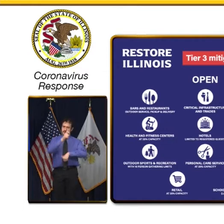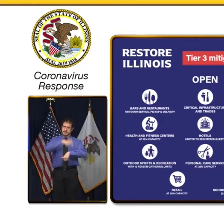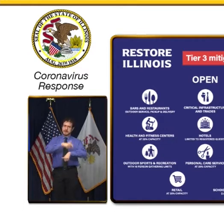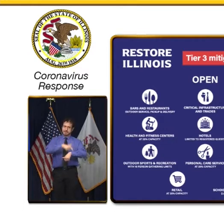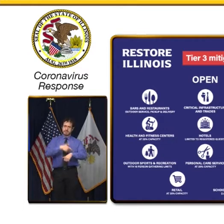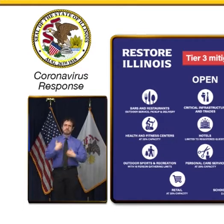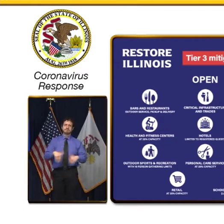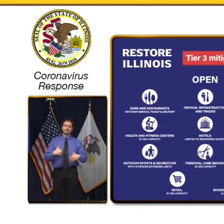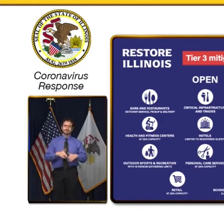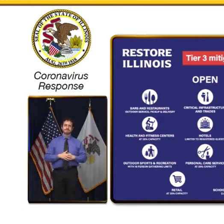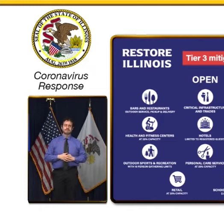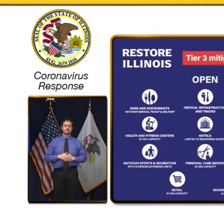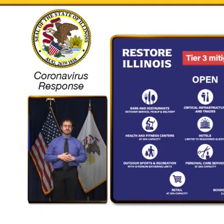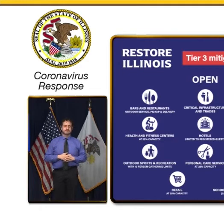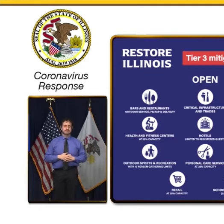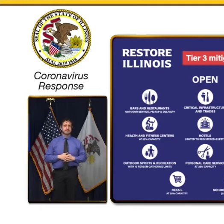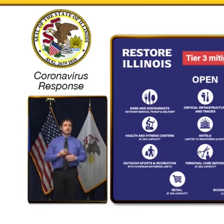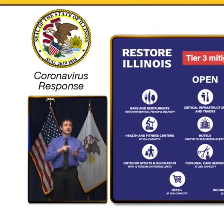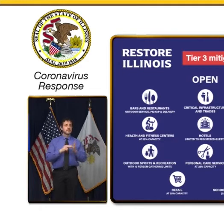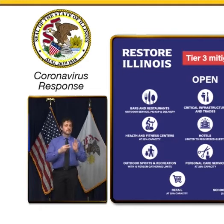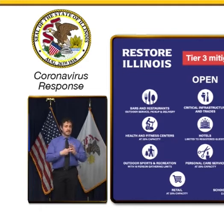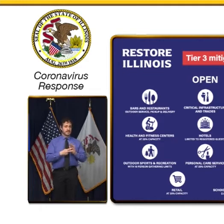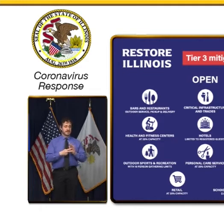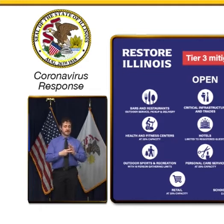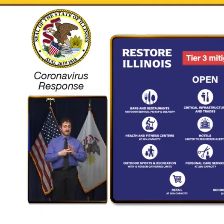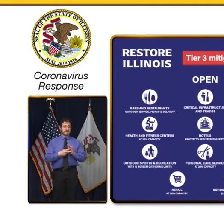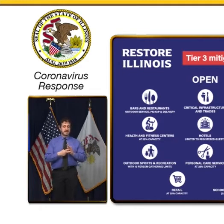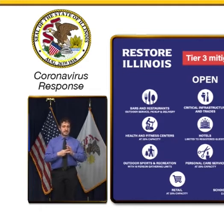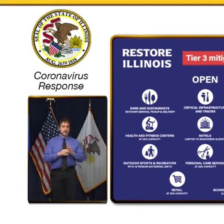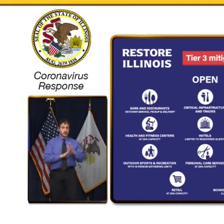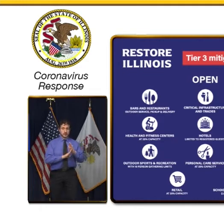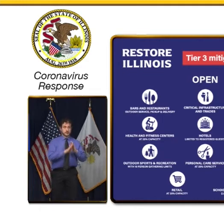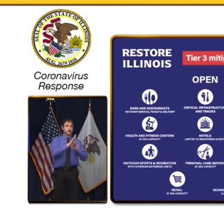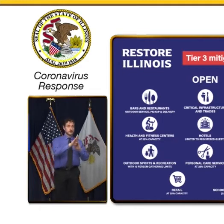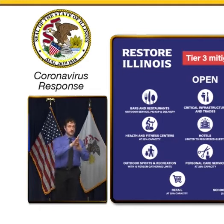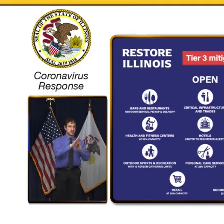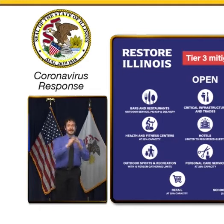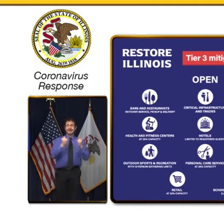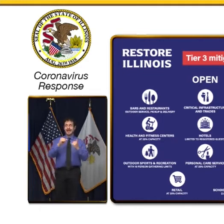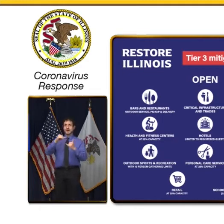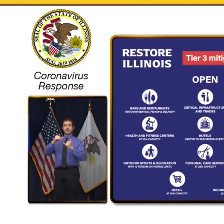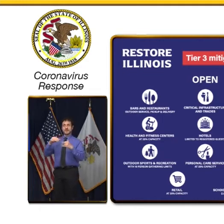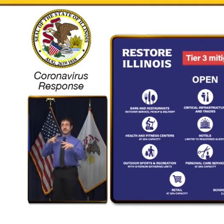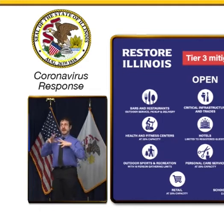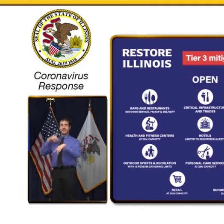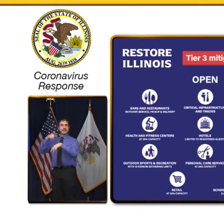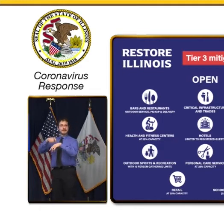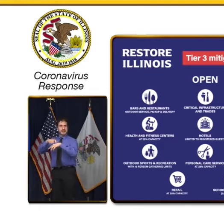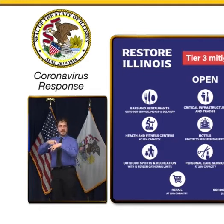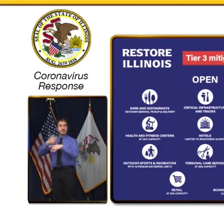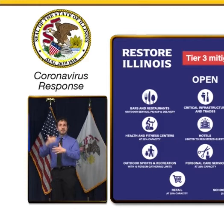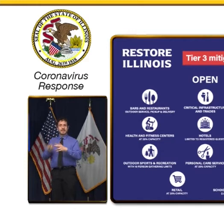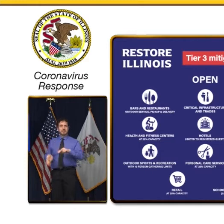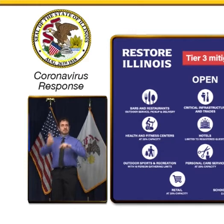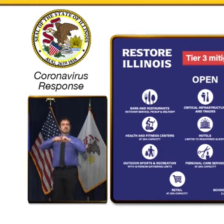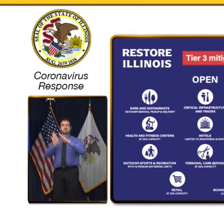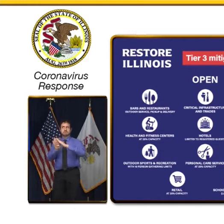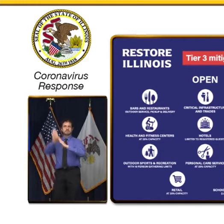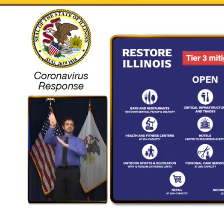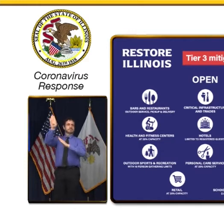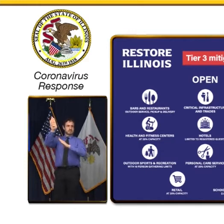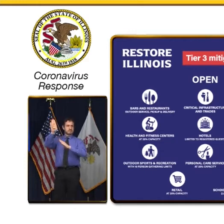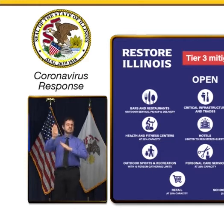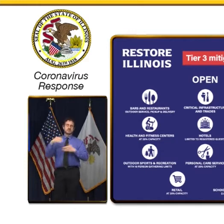zone. In other words, the surge on top of a surge that national experts have said might define the